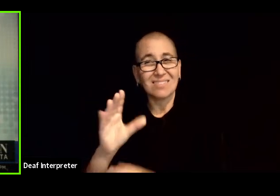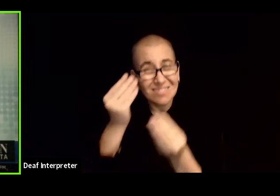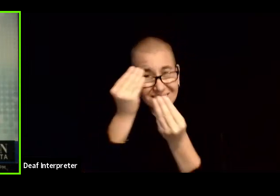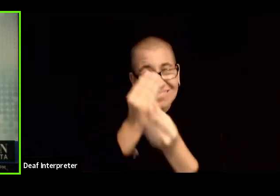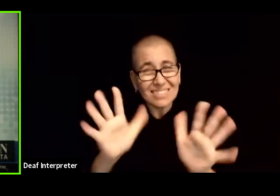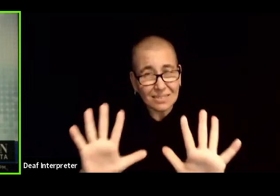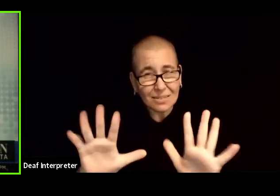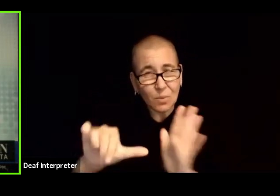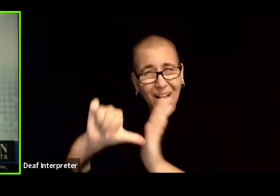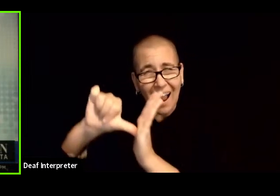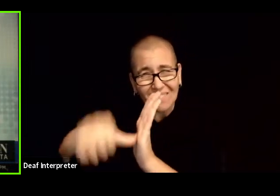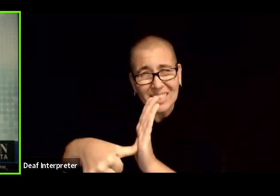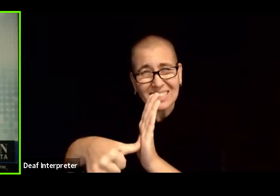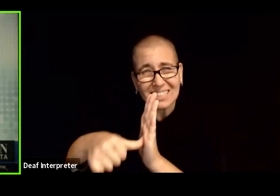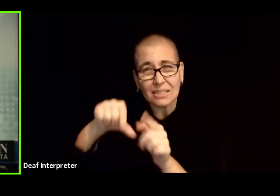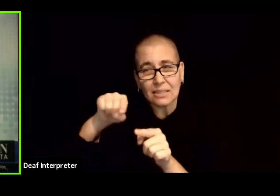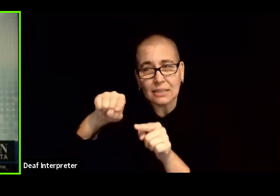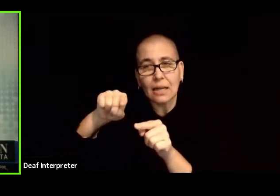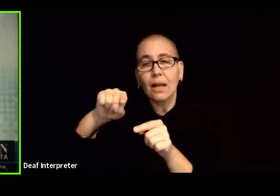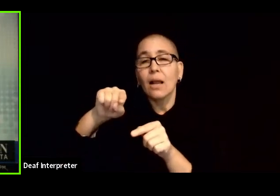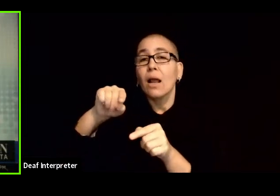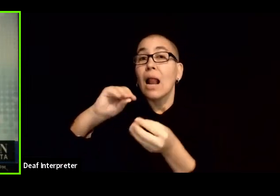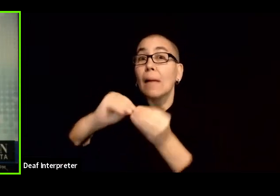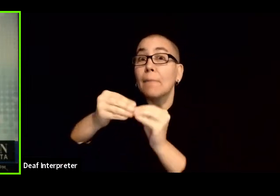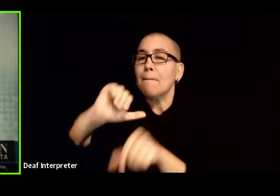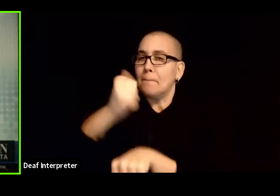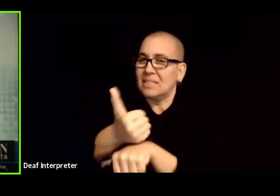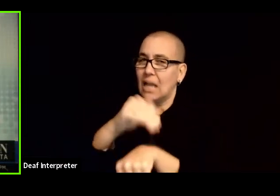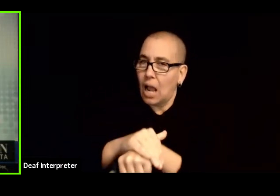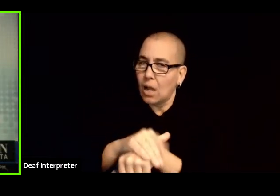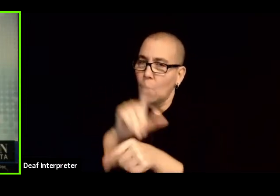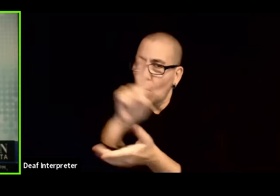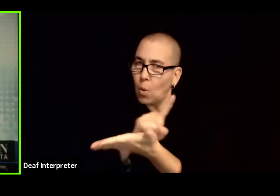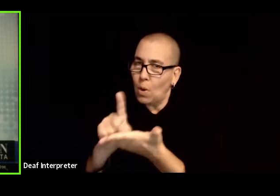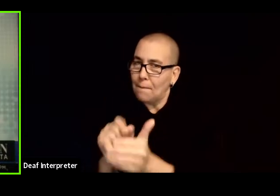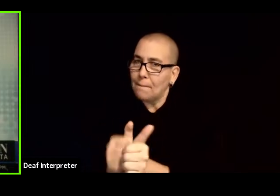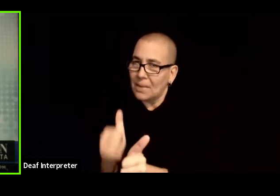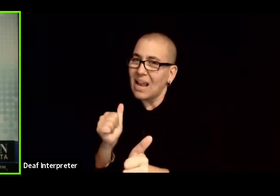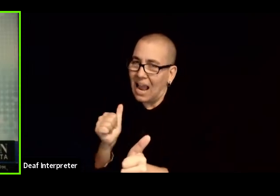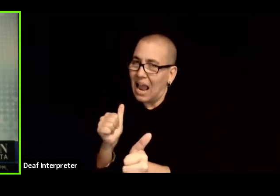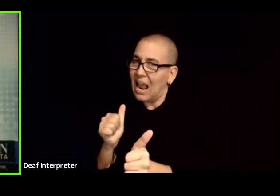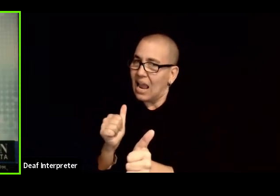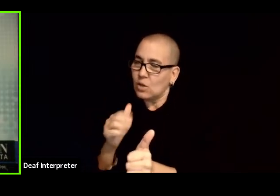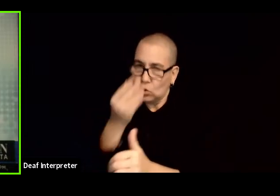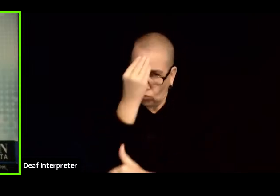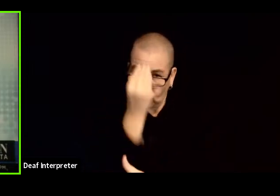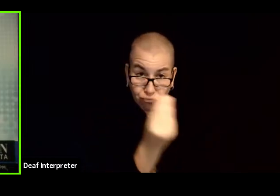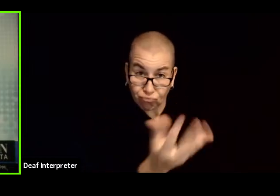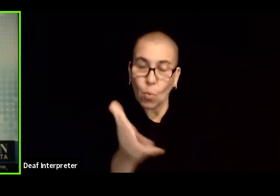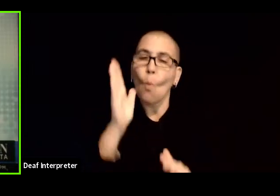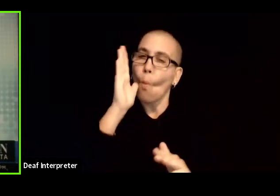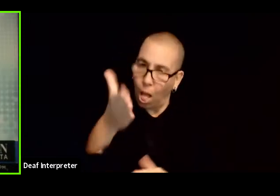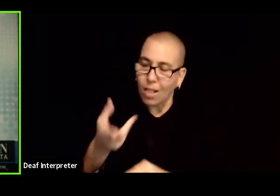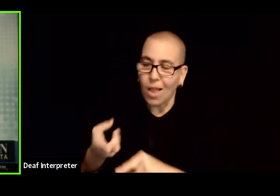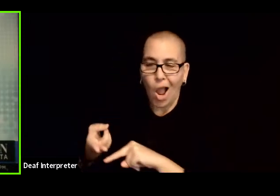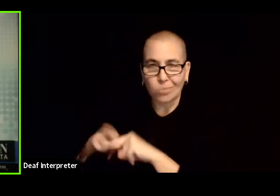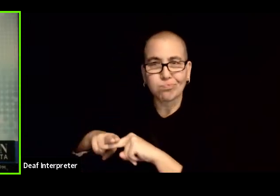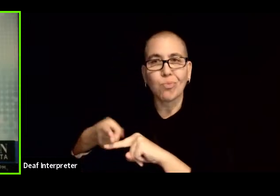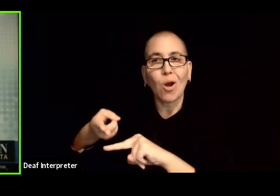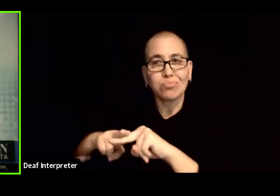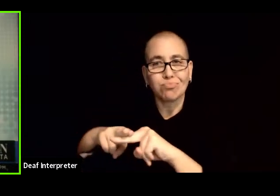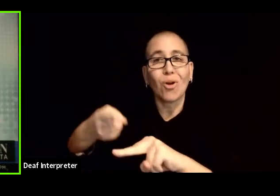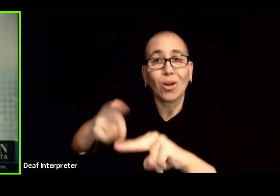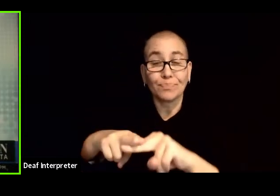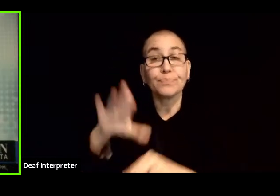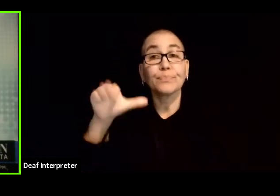rate is going to go higher in the coming days. As I mentioned just yesterday, the growth that we're seeing isn't just